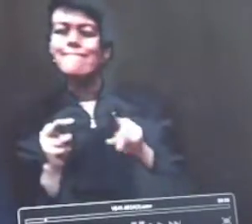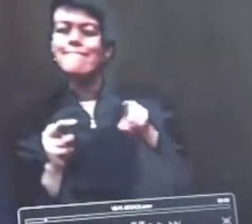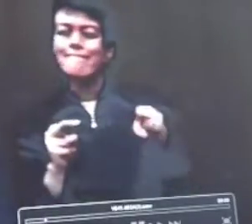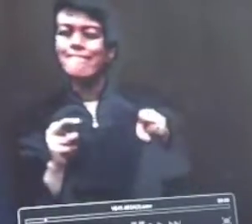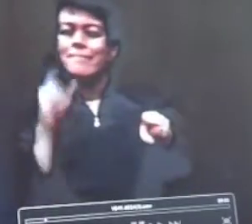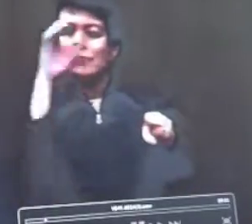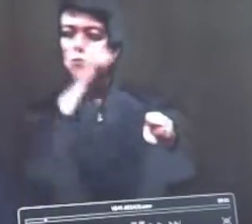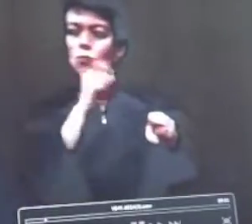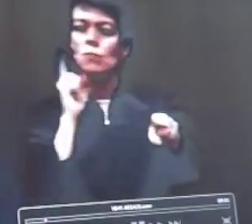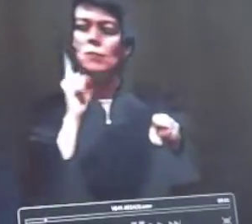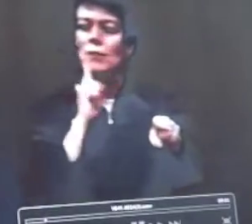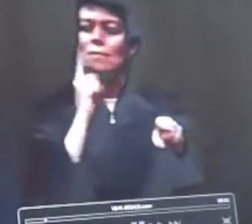so that the people would